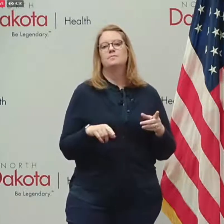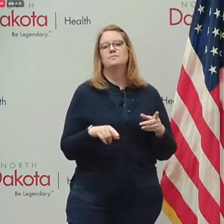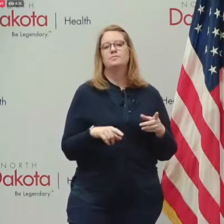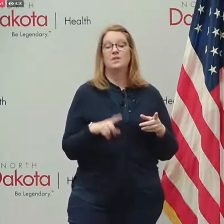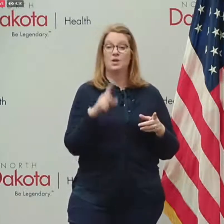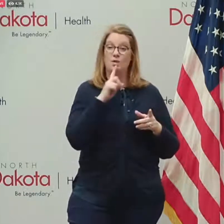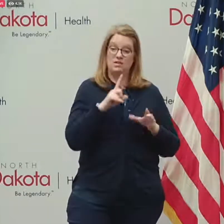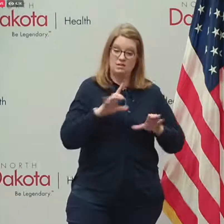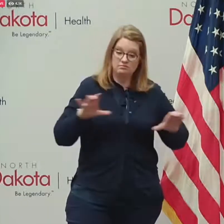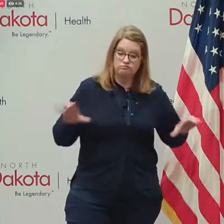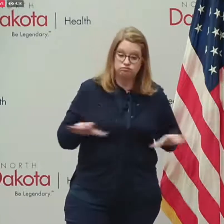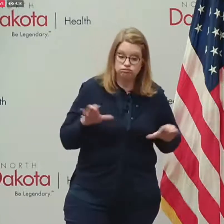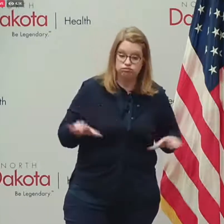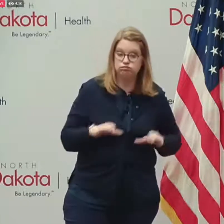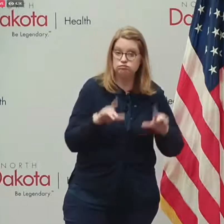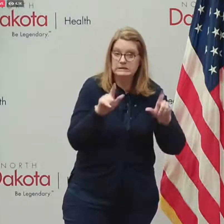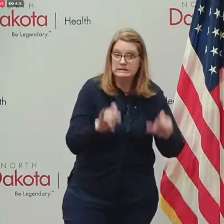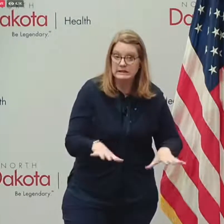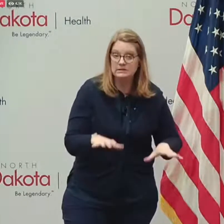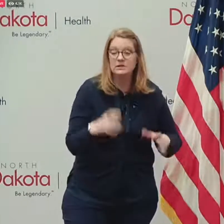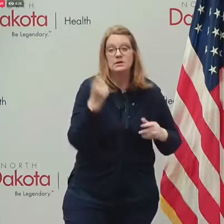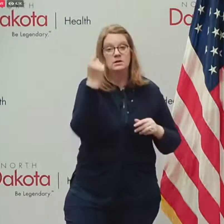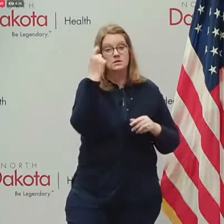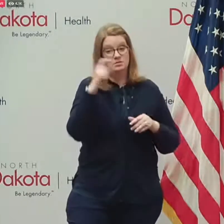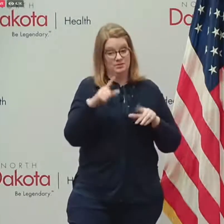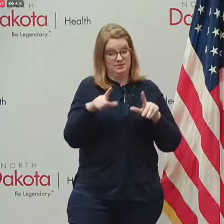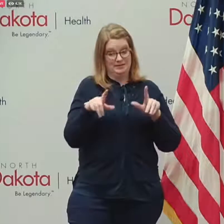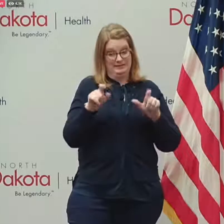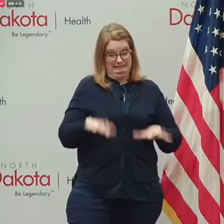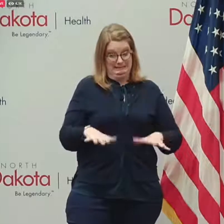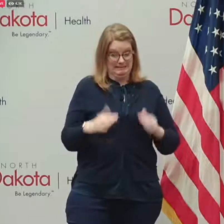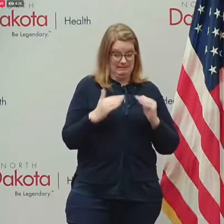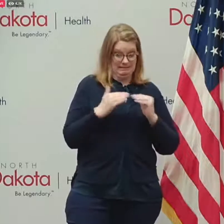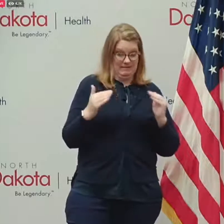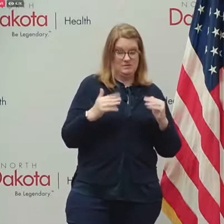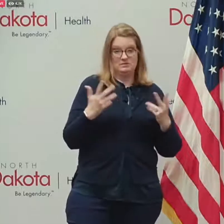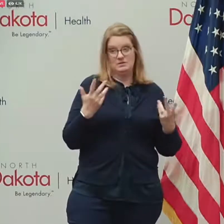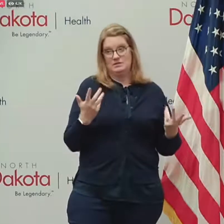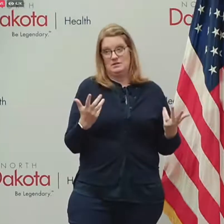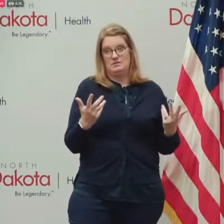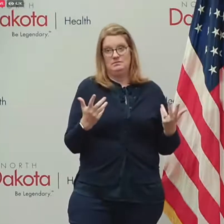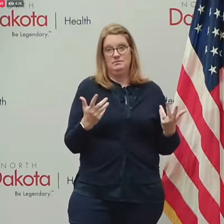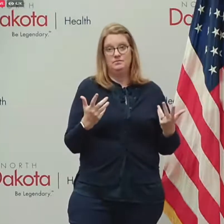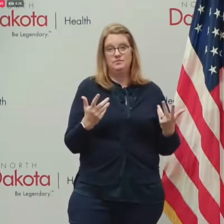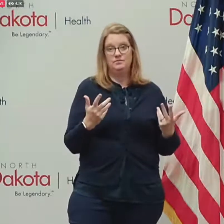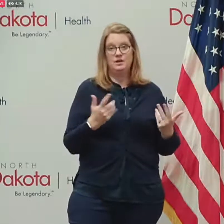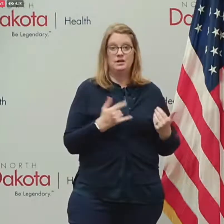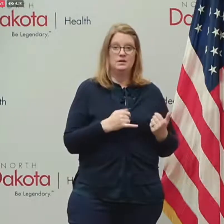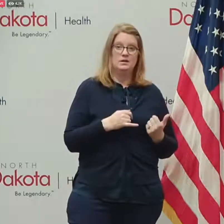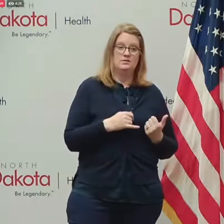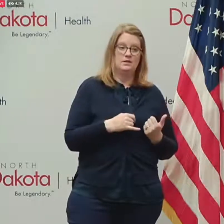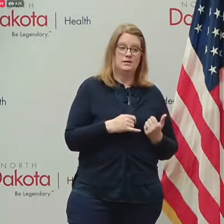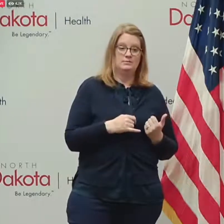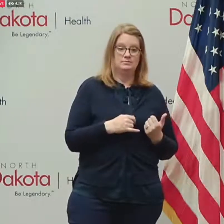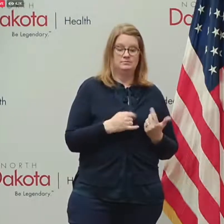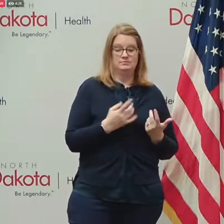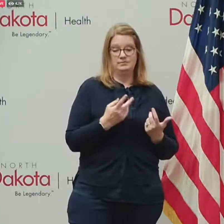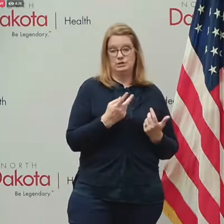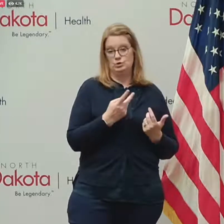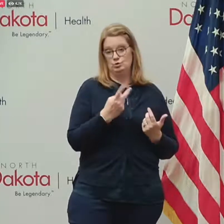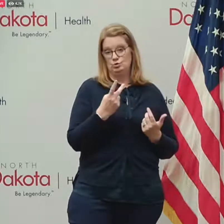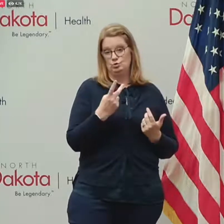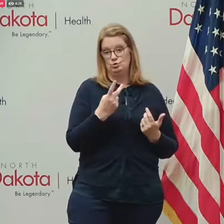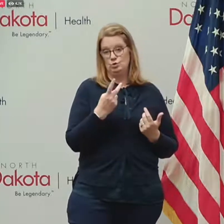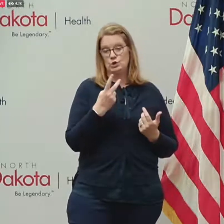robust testing, because we were testing at levels anywhere from 2 to, in some cases,